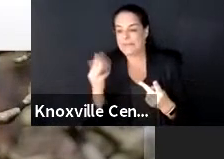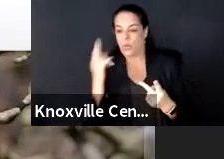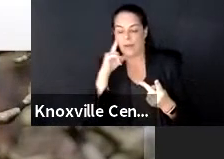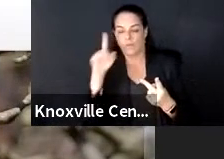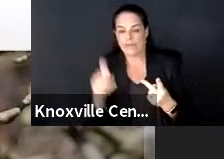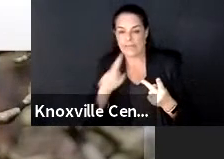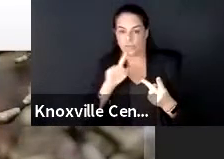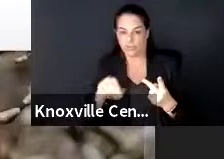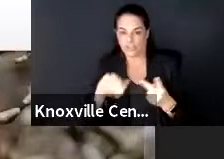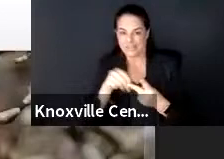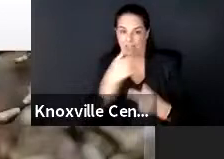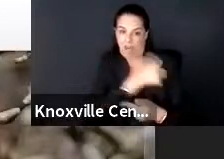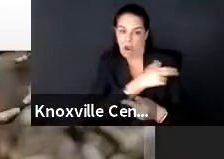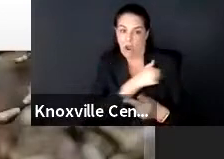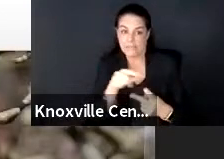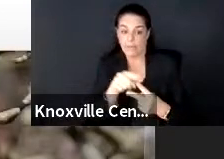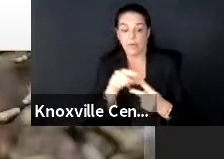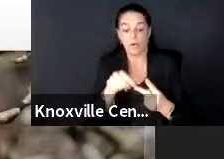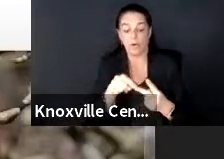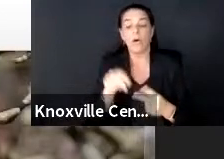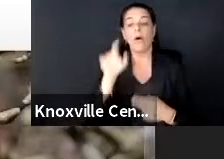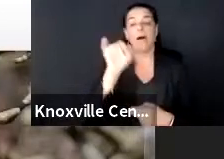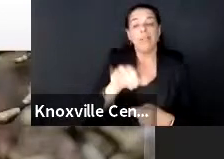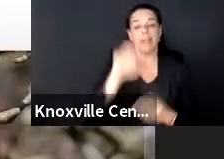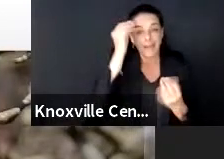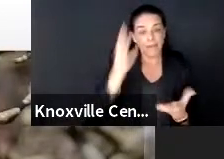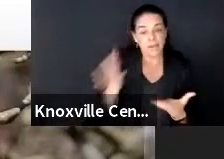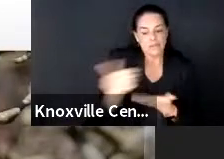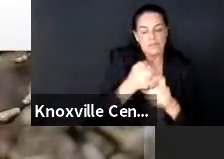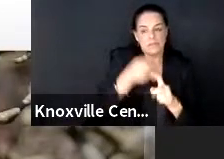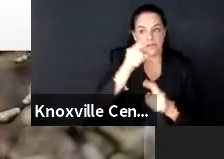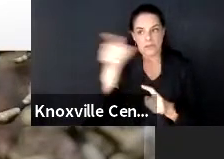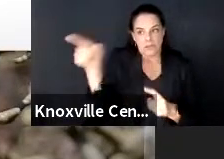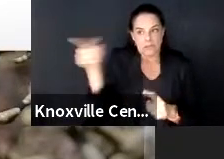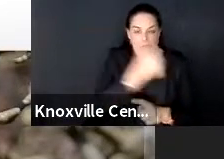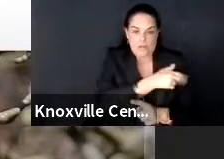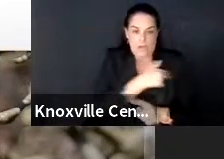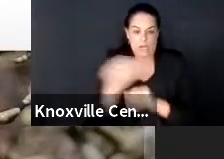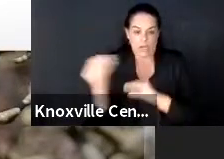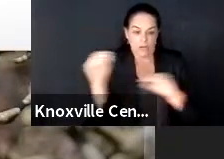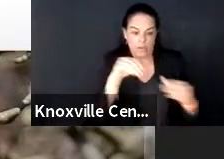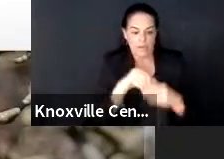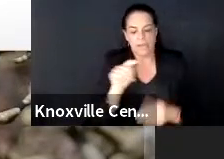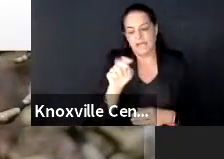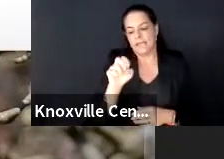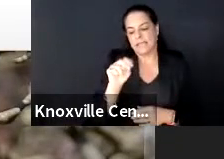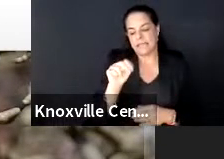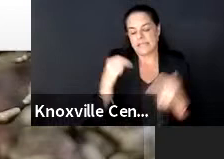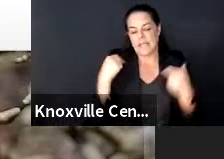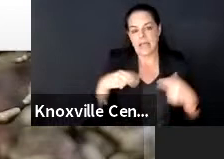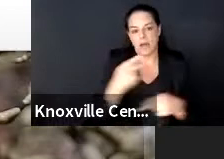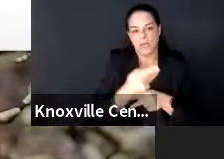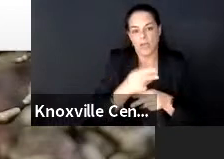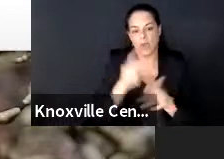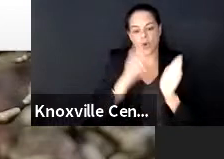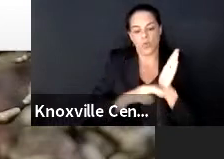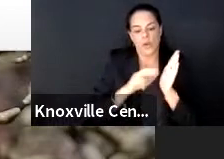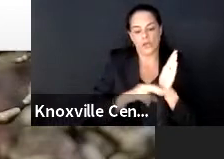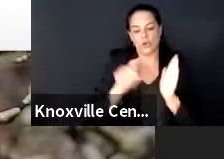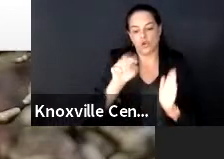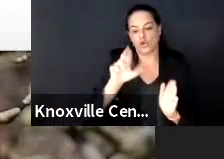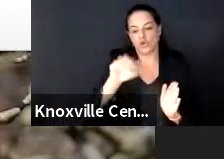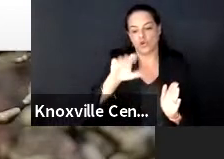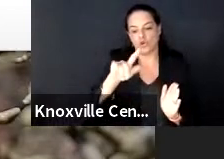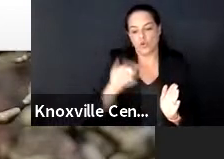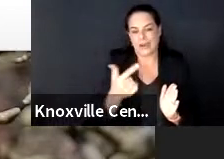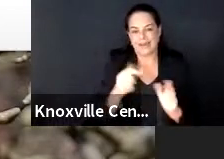hospital. These data are gathered from the information hospitals put into the Tennessee Healthcare Resource Tracking System, or HERTS.